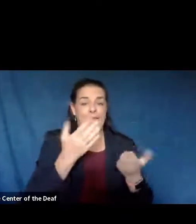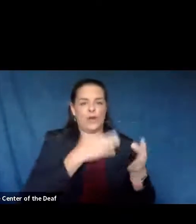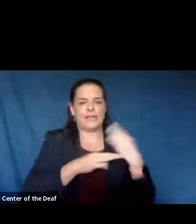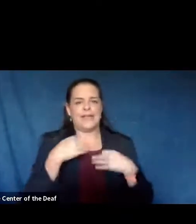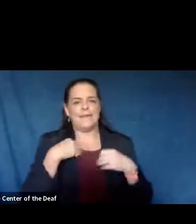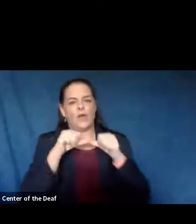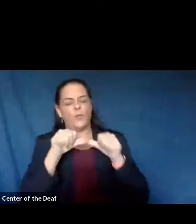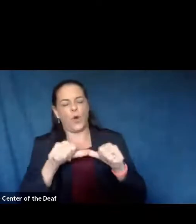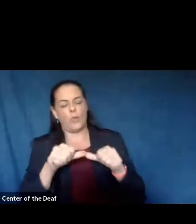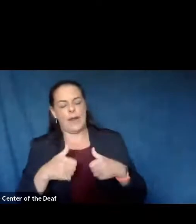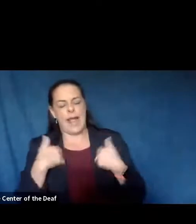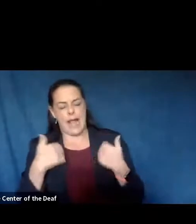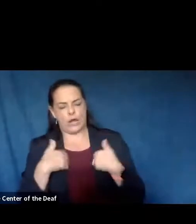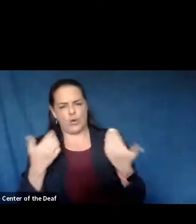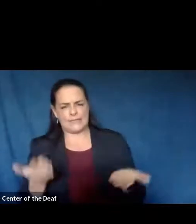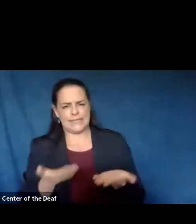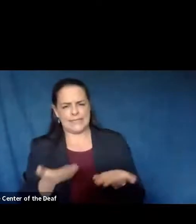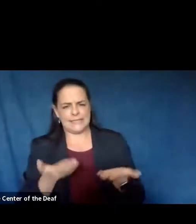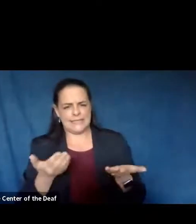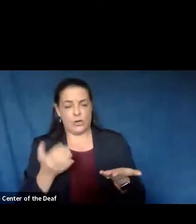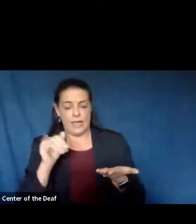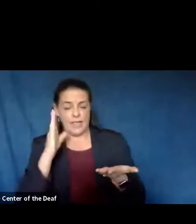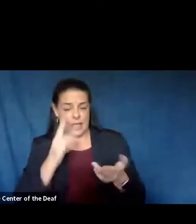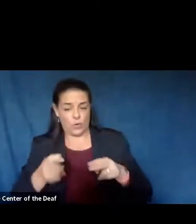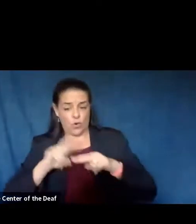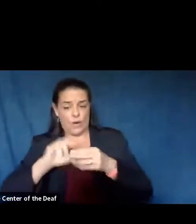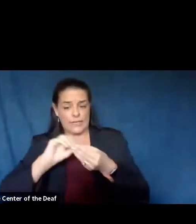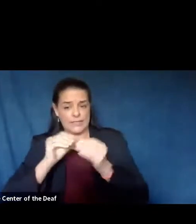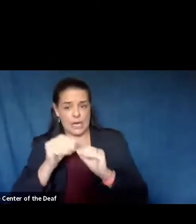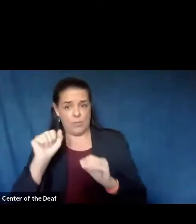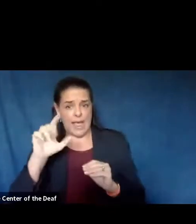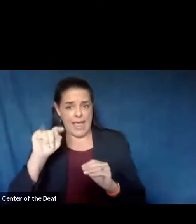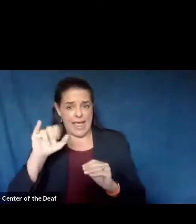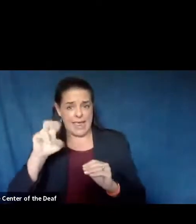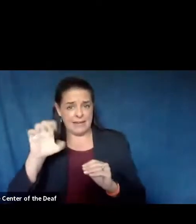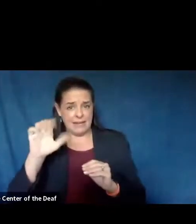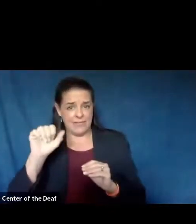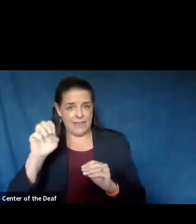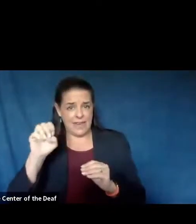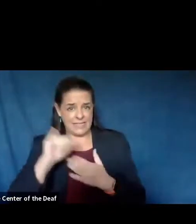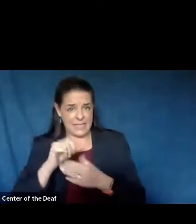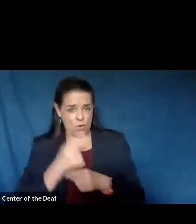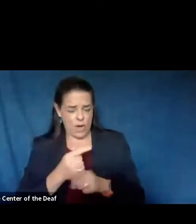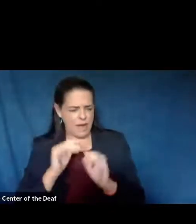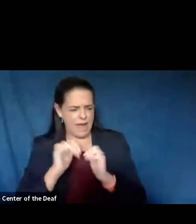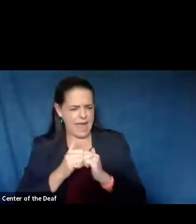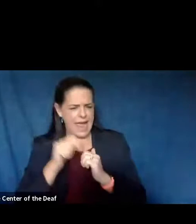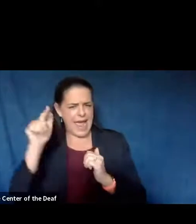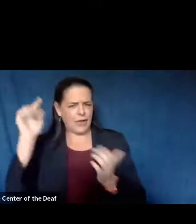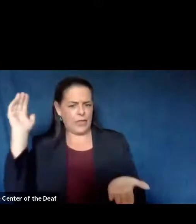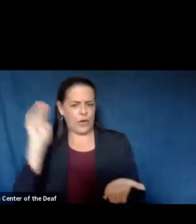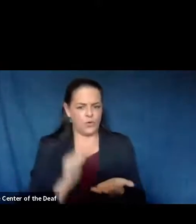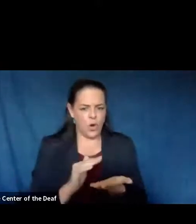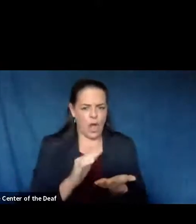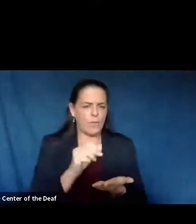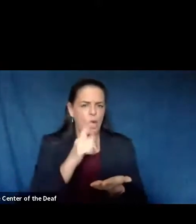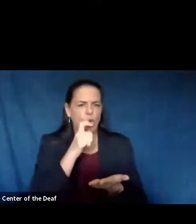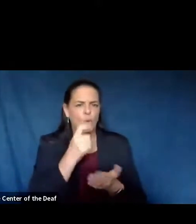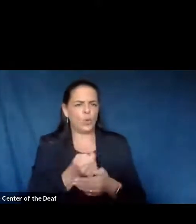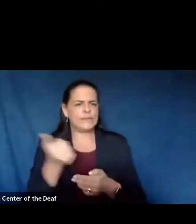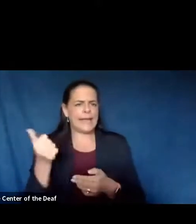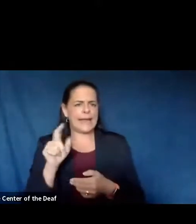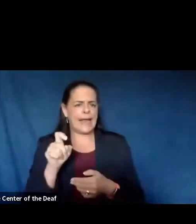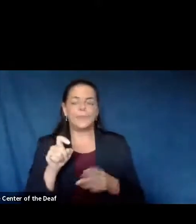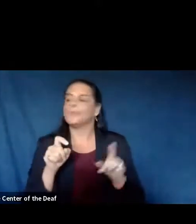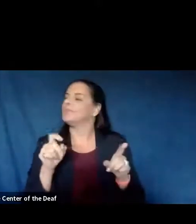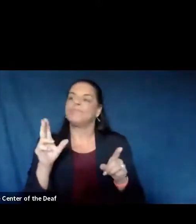have permanent addresses here, would increase the number of active cases, it seems to me. How did they drop dramatically, and who was taken out?